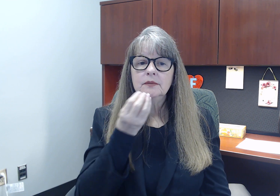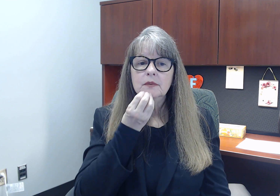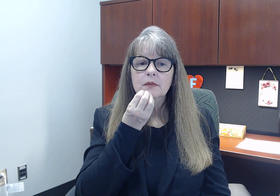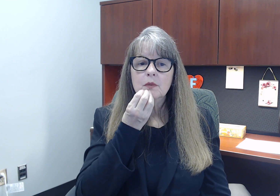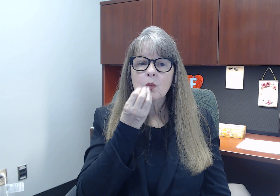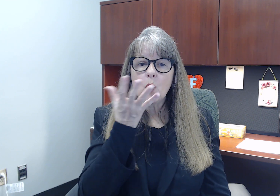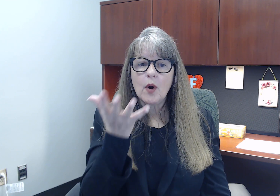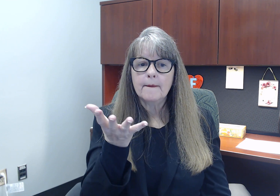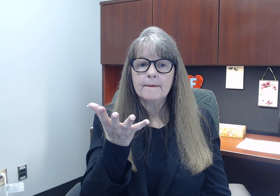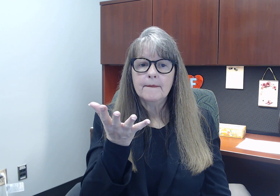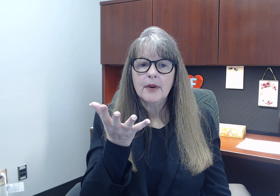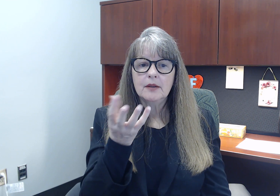warm.